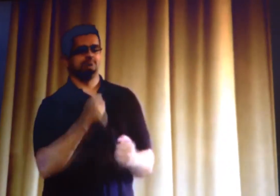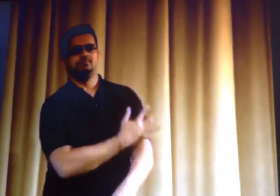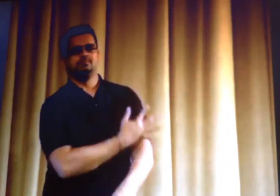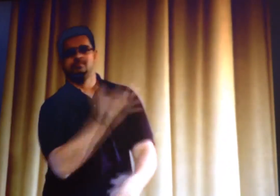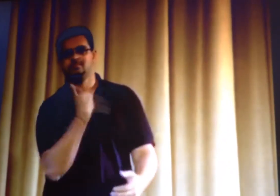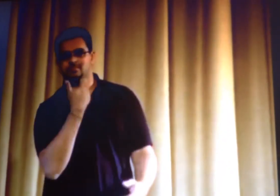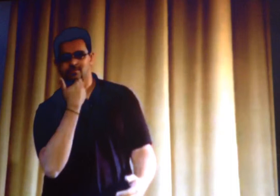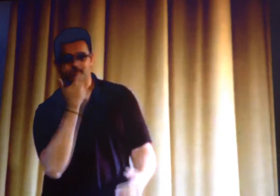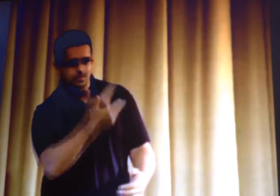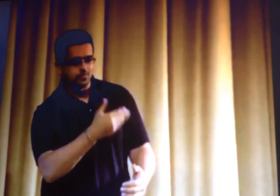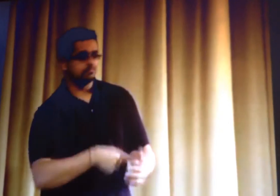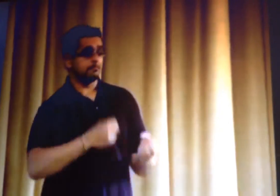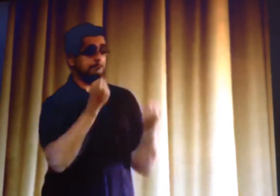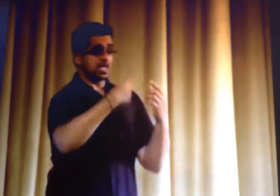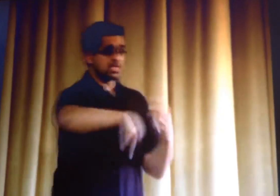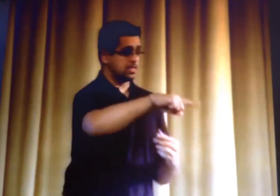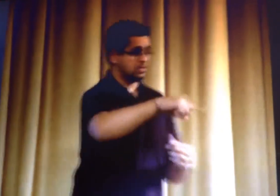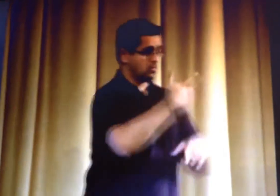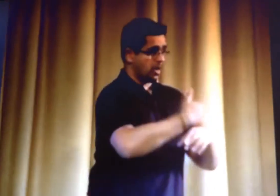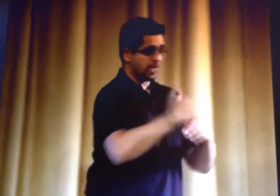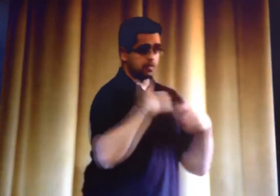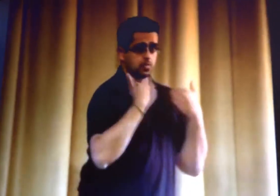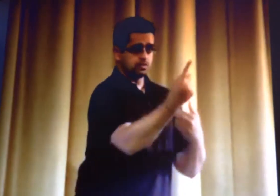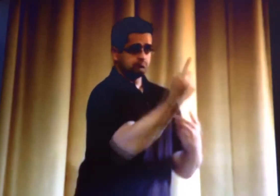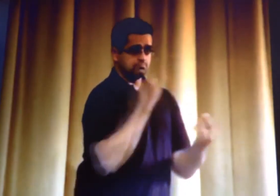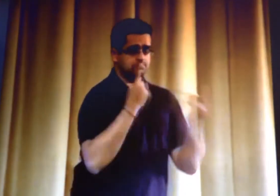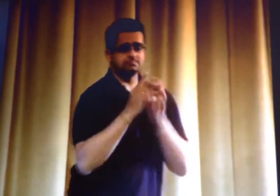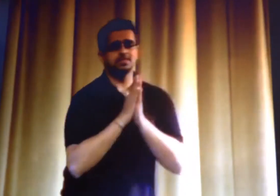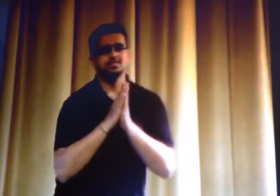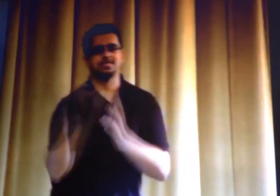And that schooling and education were things that were impossible.